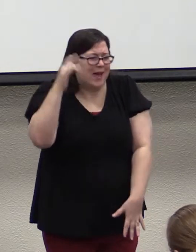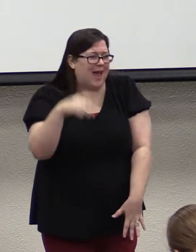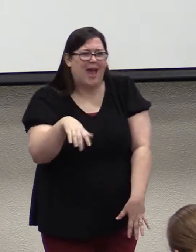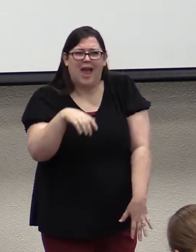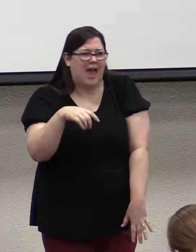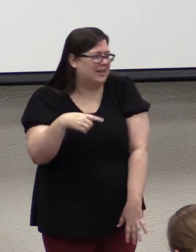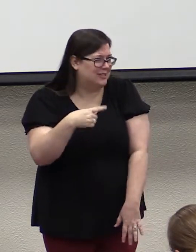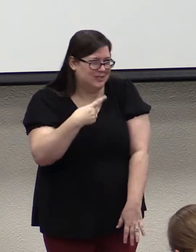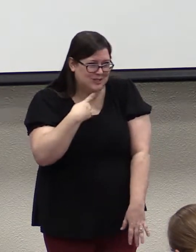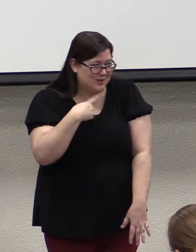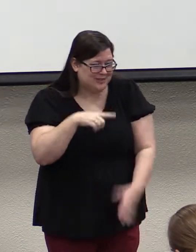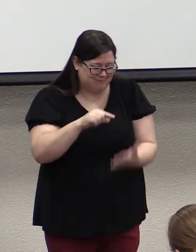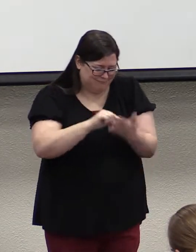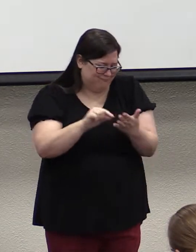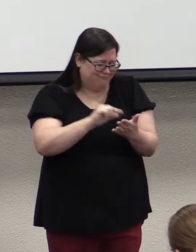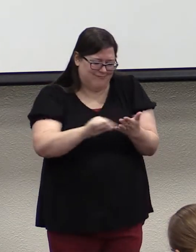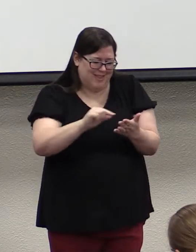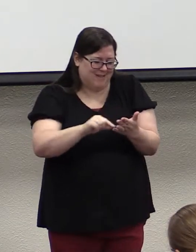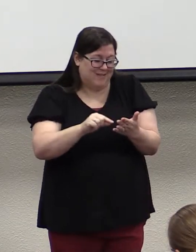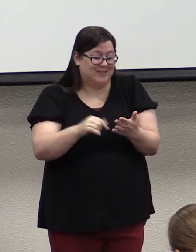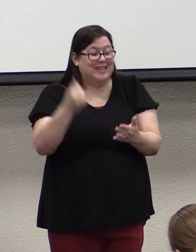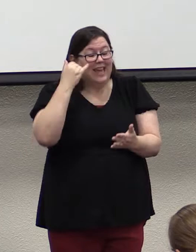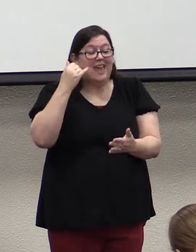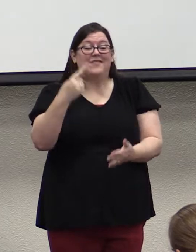then I write it down.